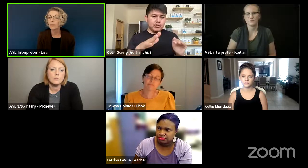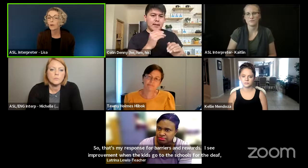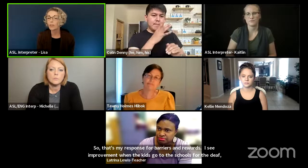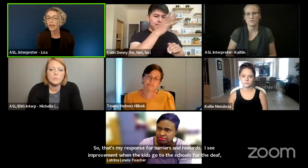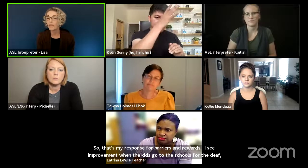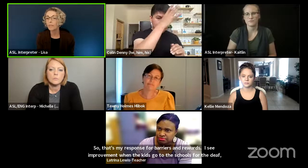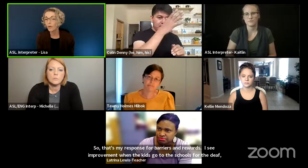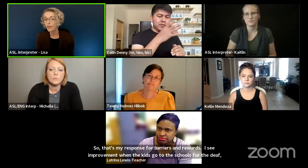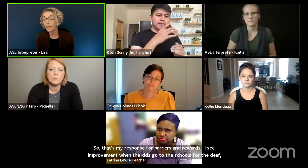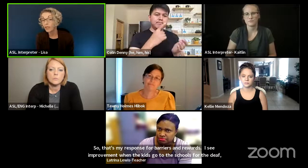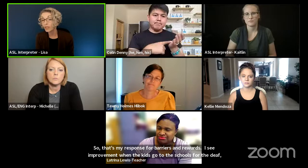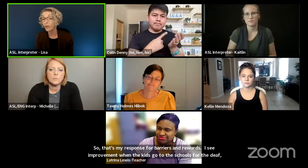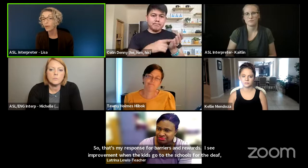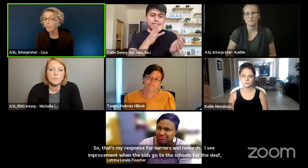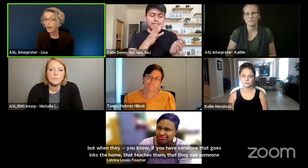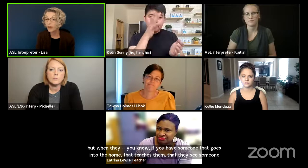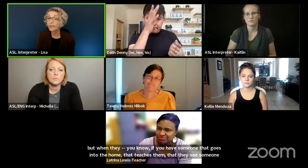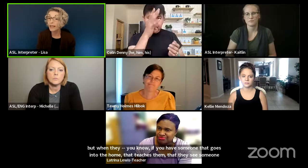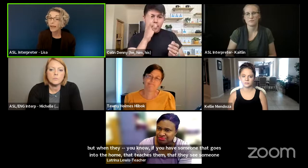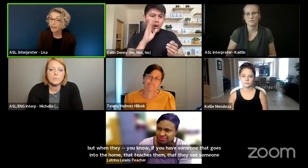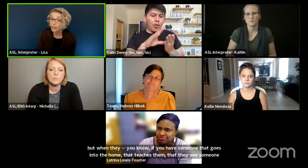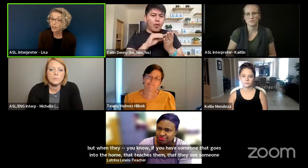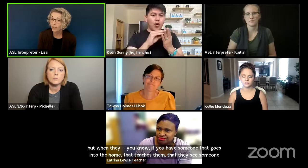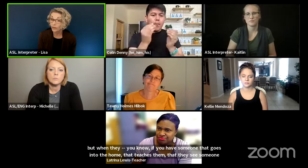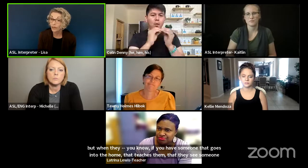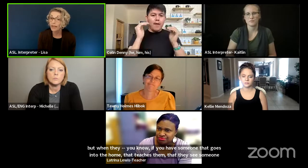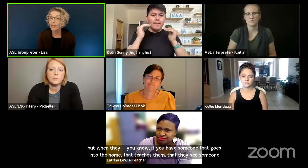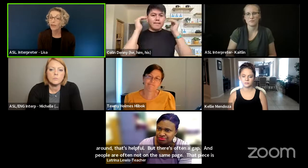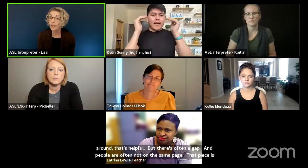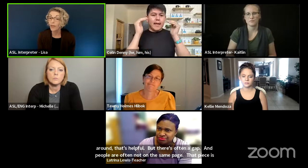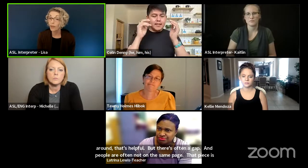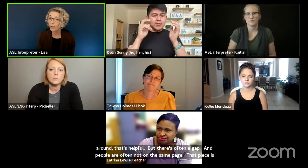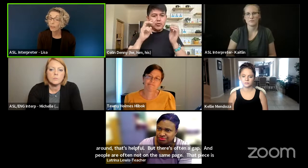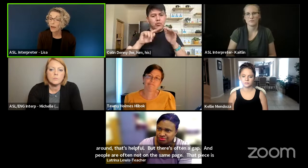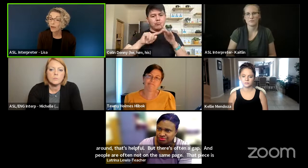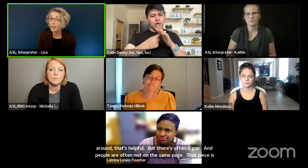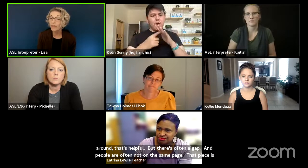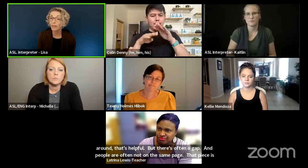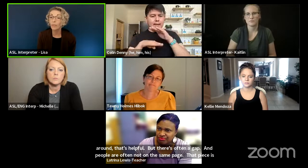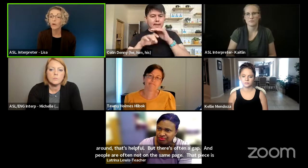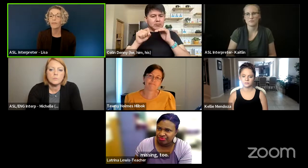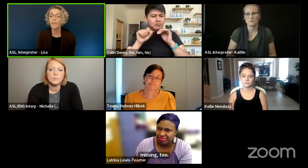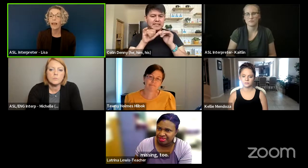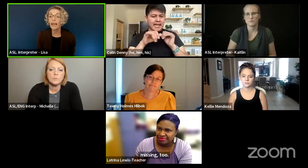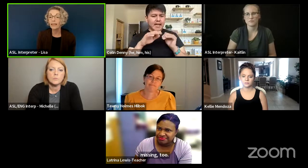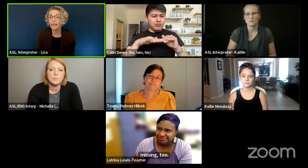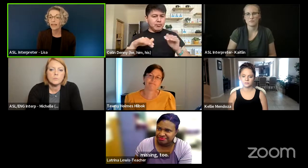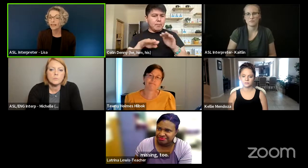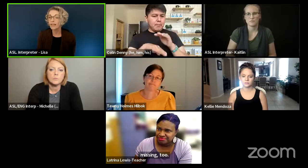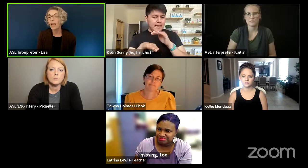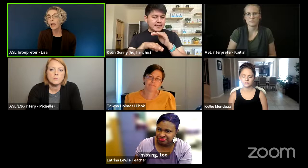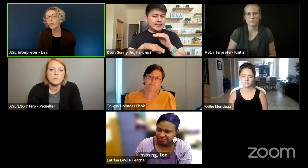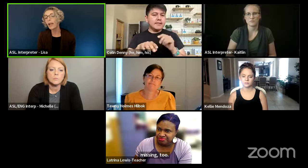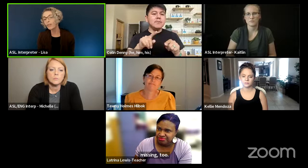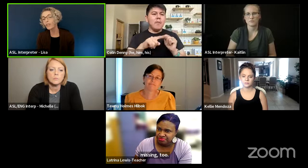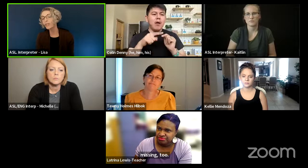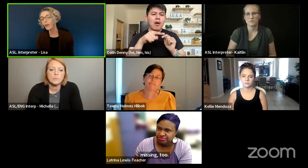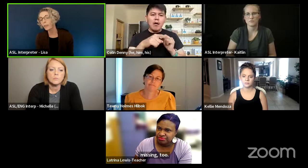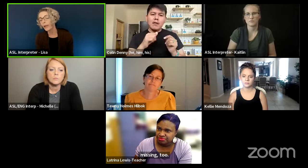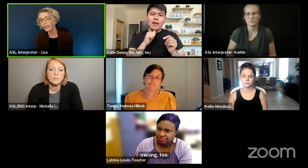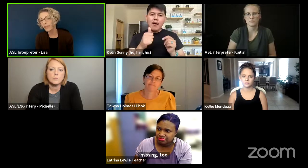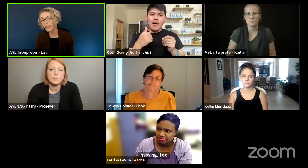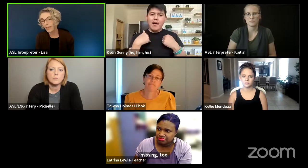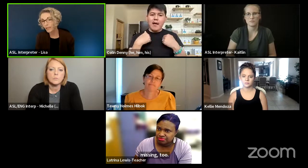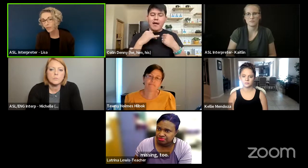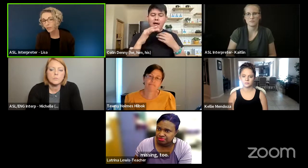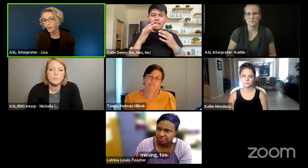think it's important to have both connection with the parents and the children so that the parents can learn more advanced things. I mean, we have to